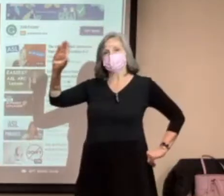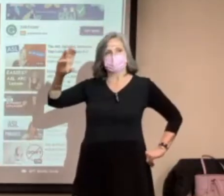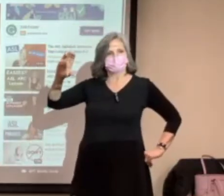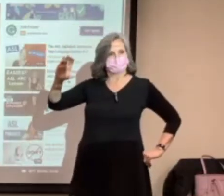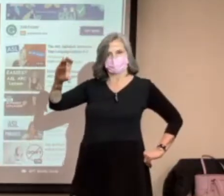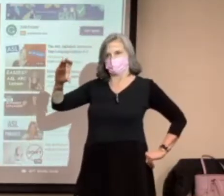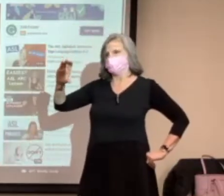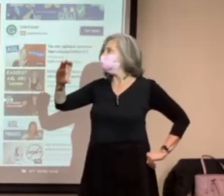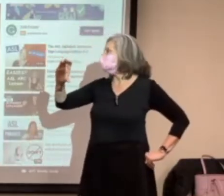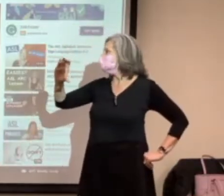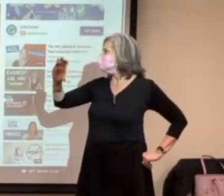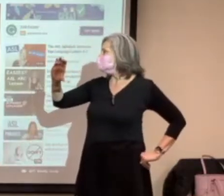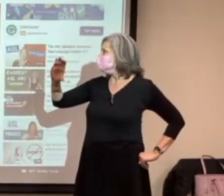The letter C.